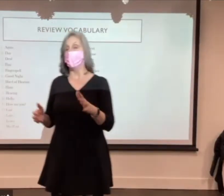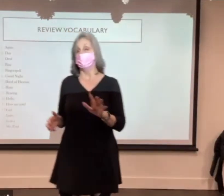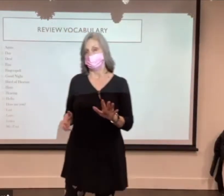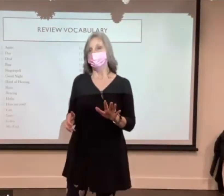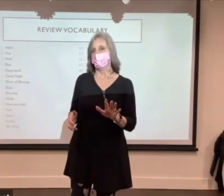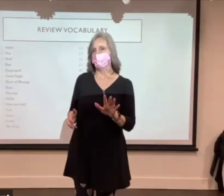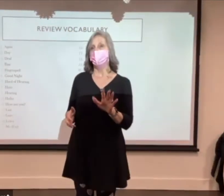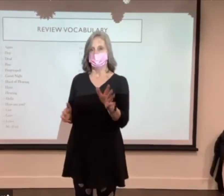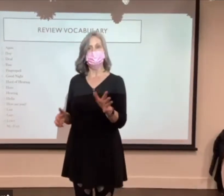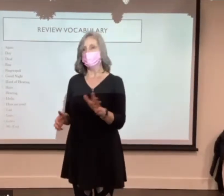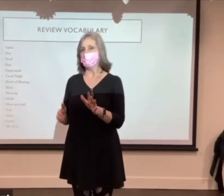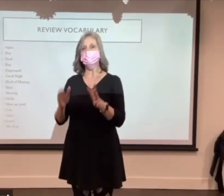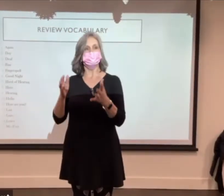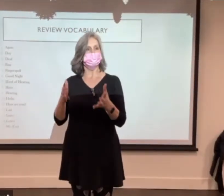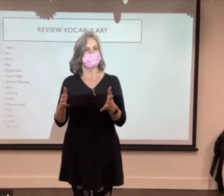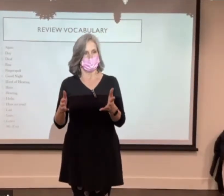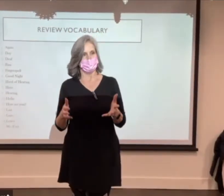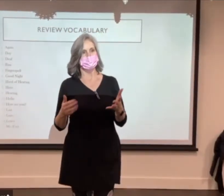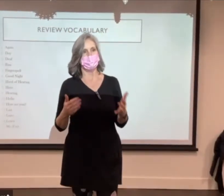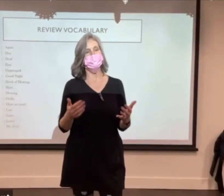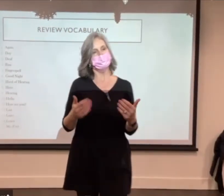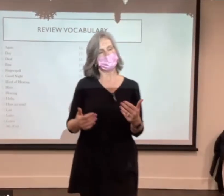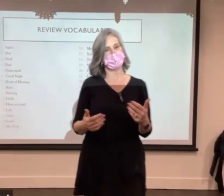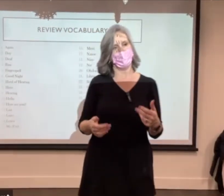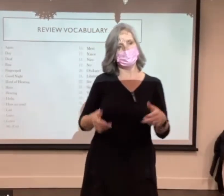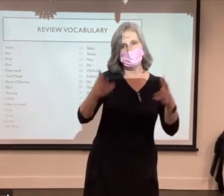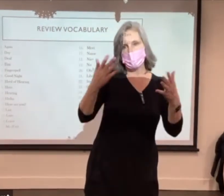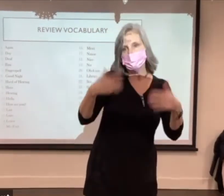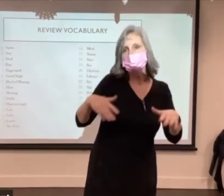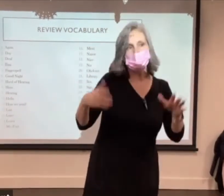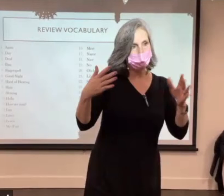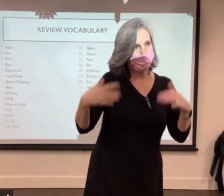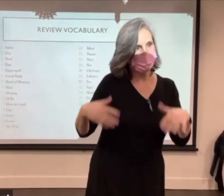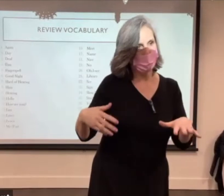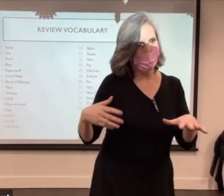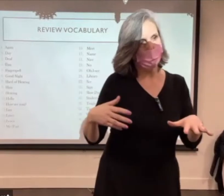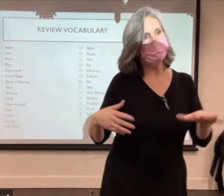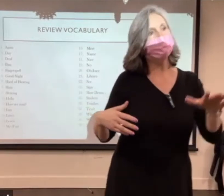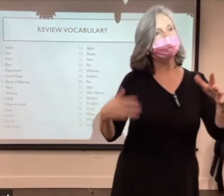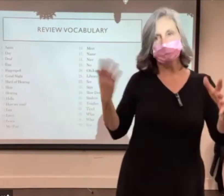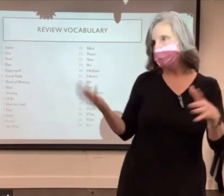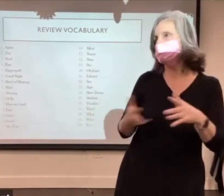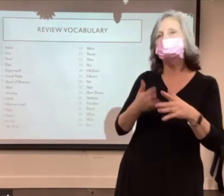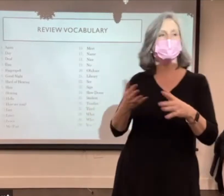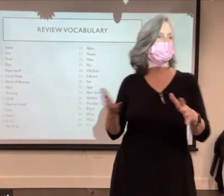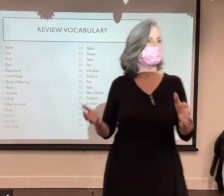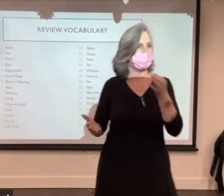need practice. Okay, and that's usually the case. The case would be that you can understand what I'm signing. There were signs that you clearly didn't